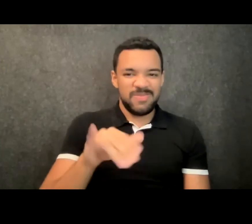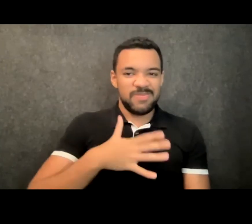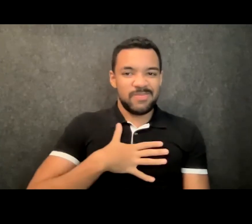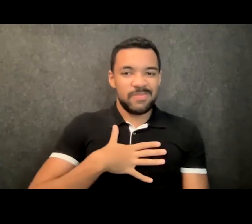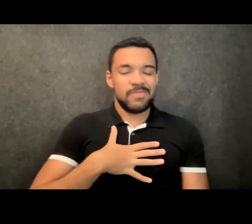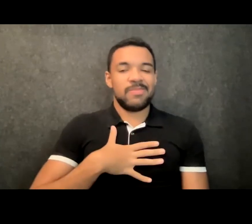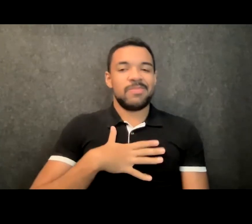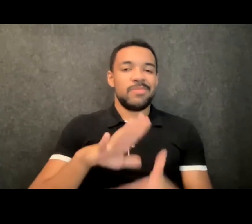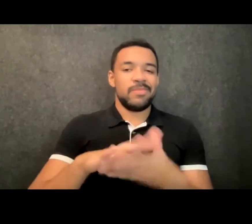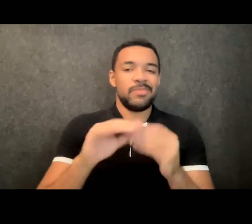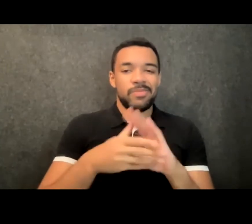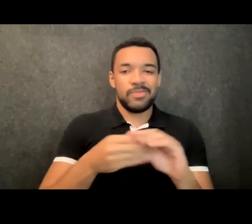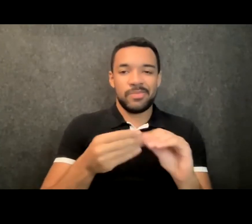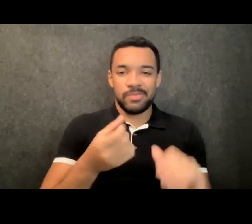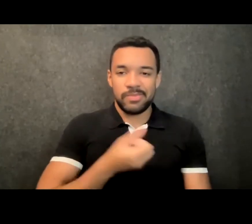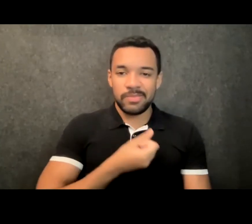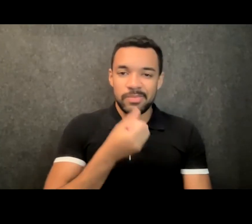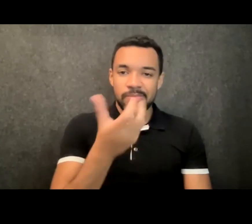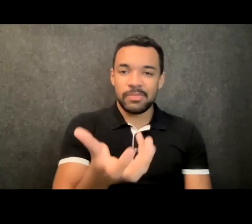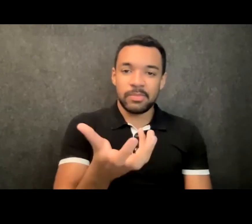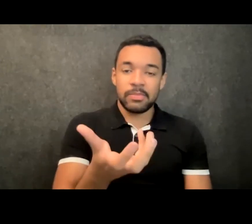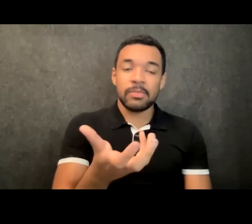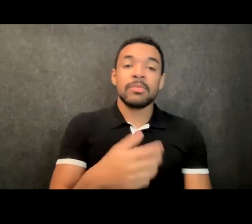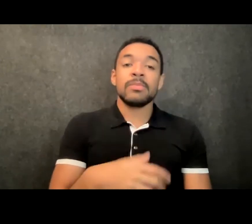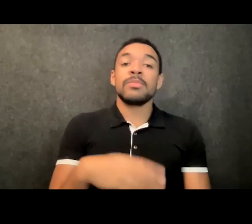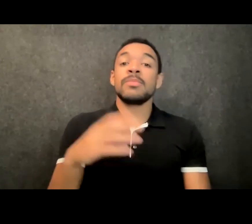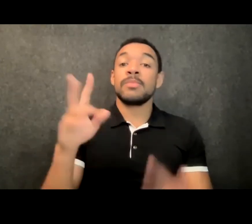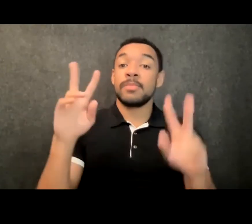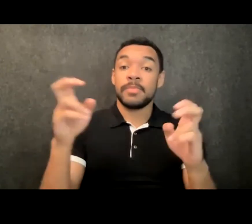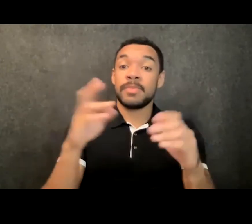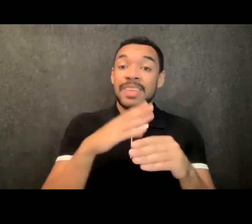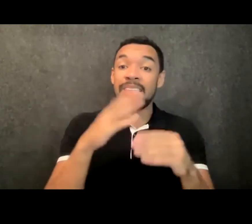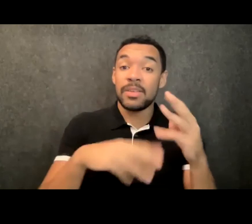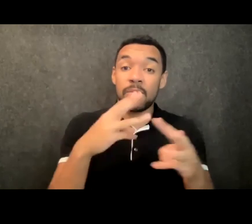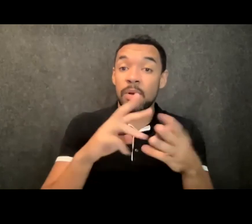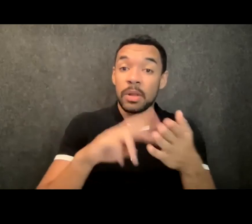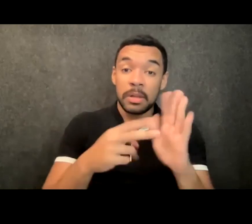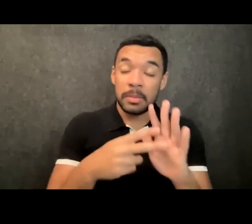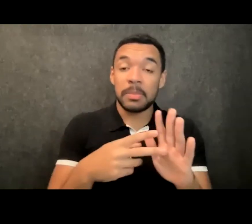The end of the world means trans boys sprout from sequence.